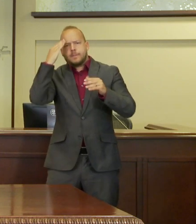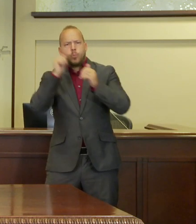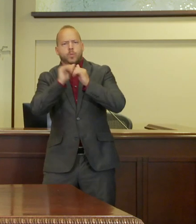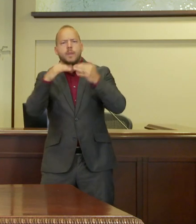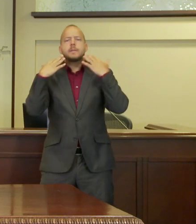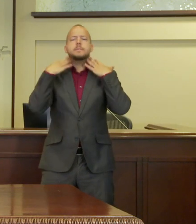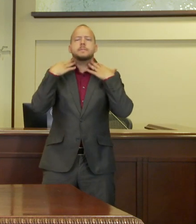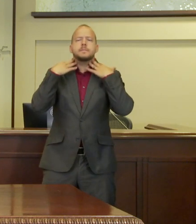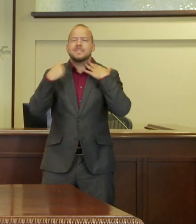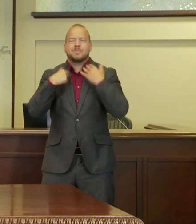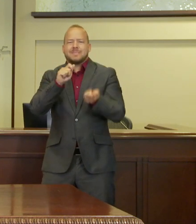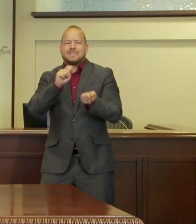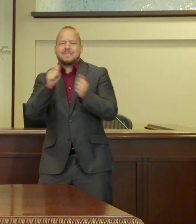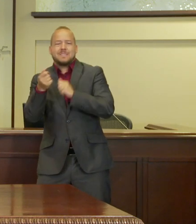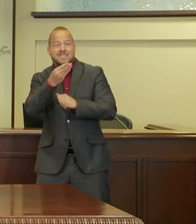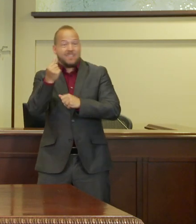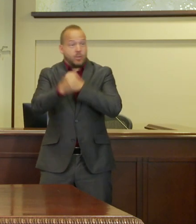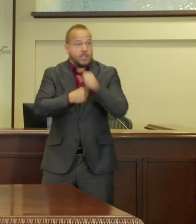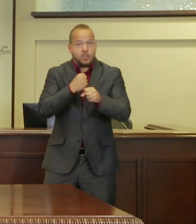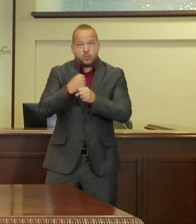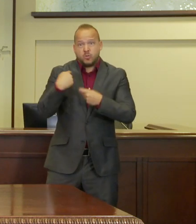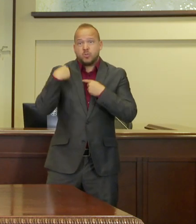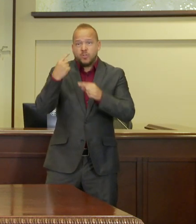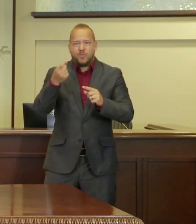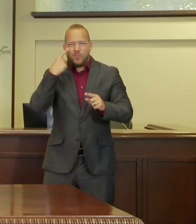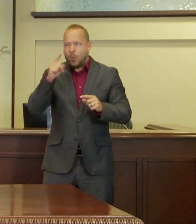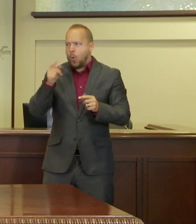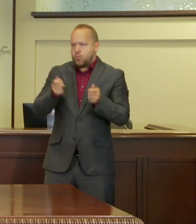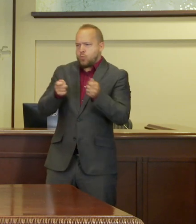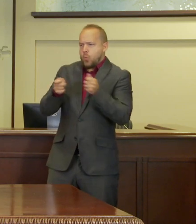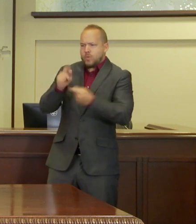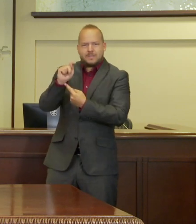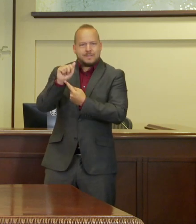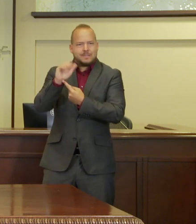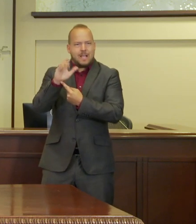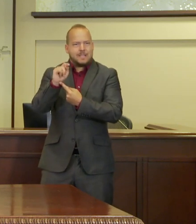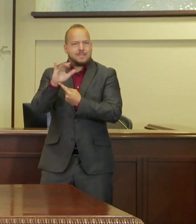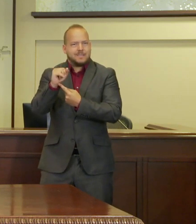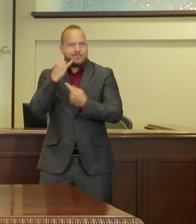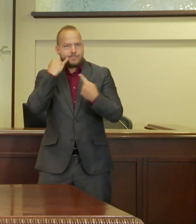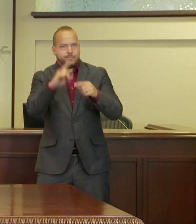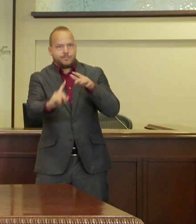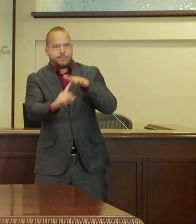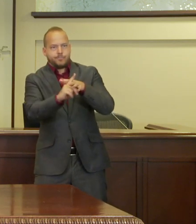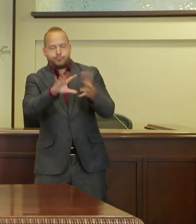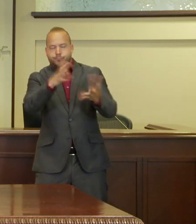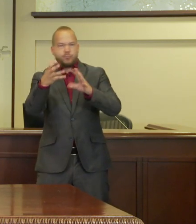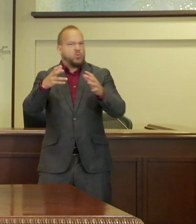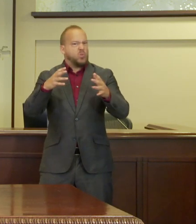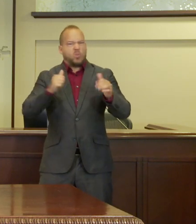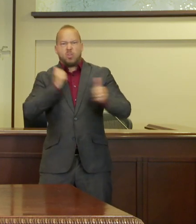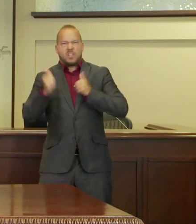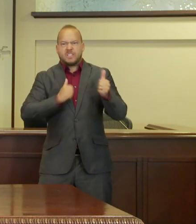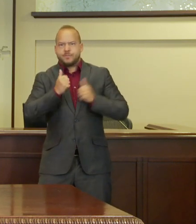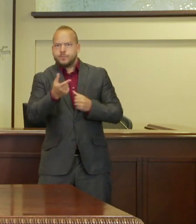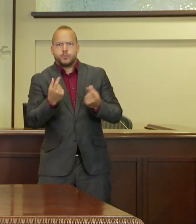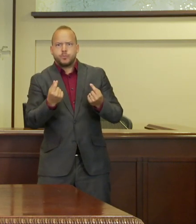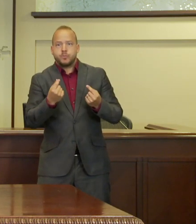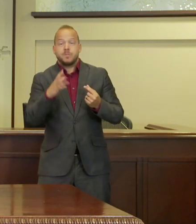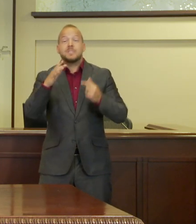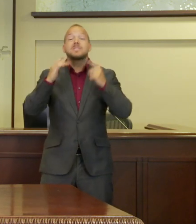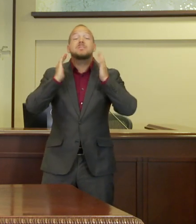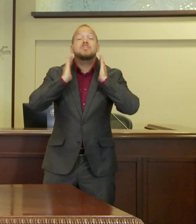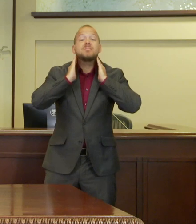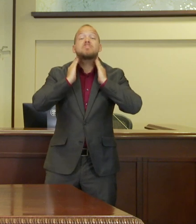few years in our control tactics training has been even further away from any kind of contact with the neck, because even if you don't